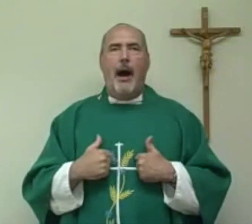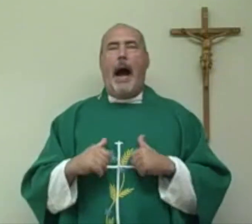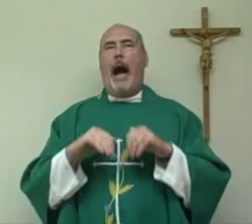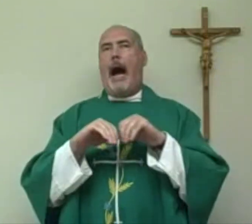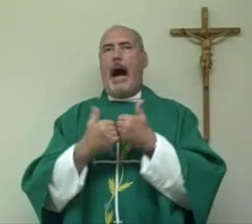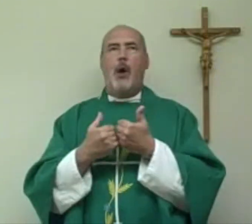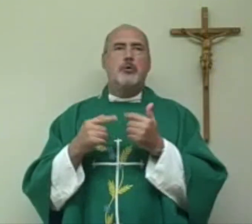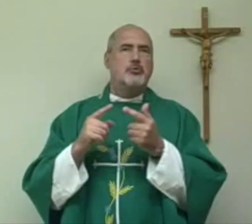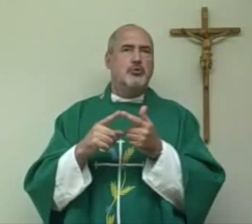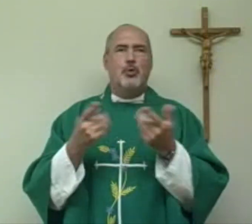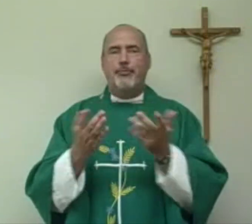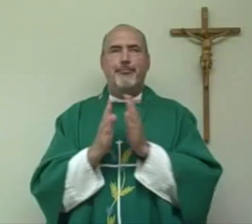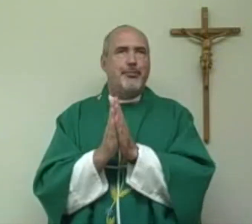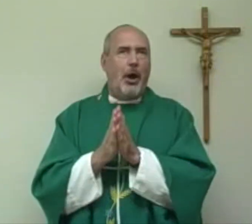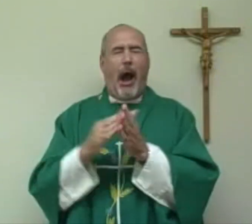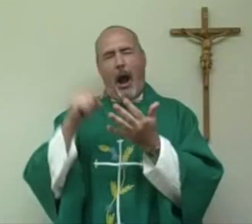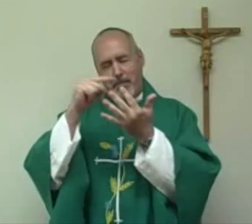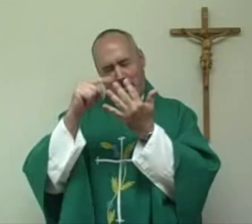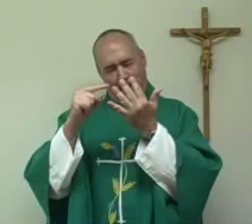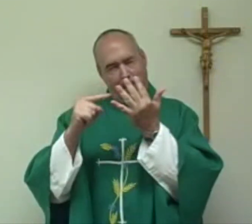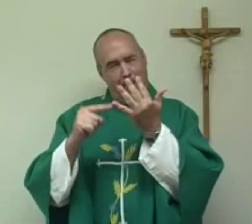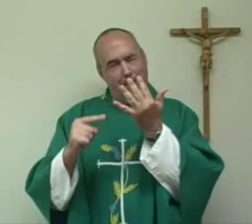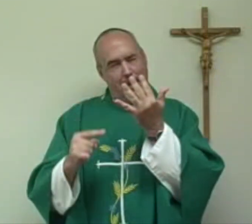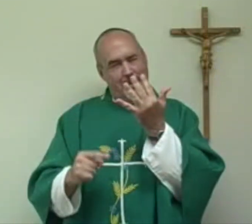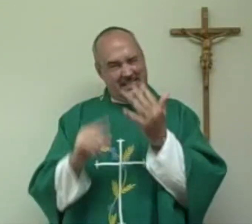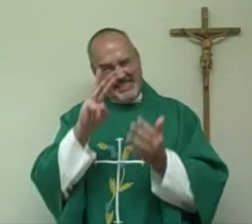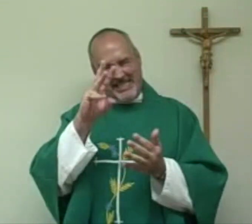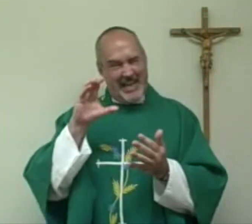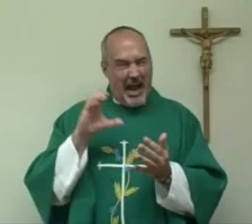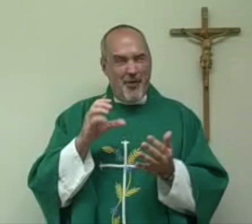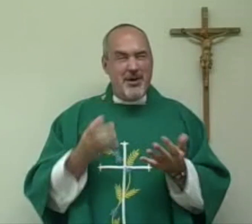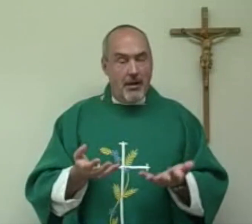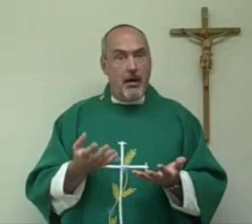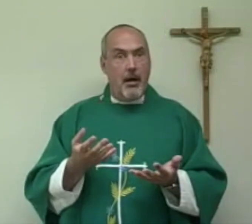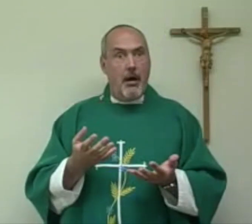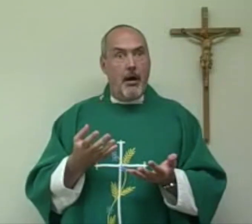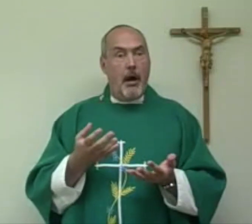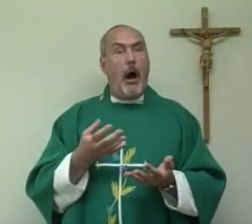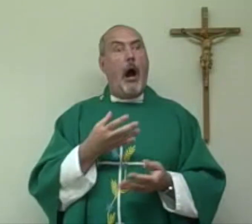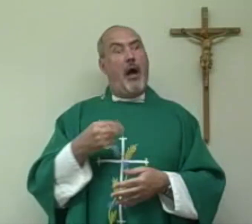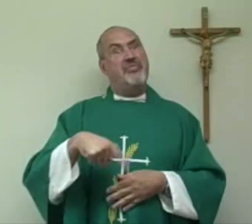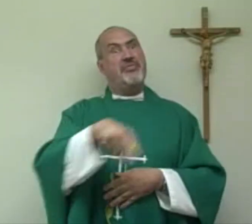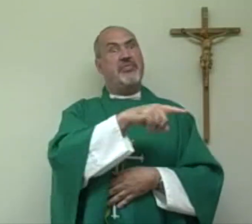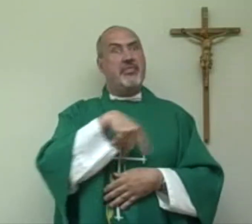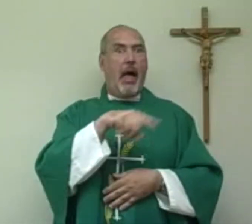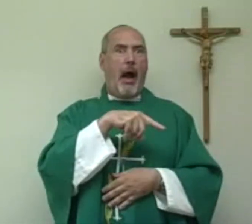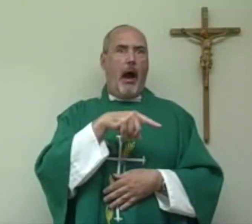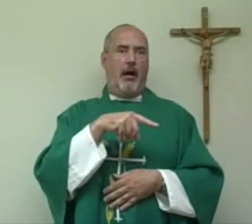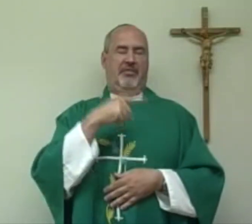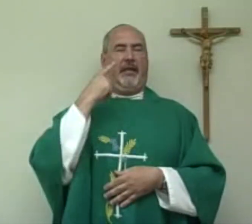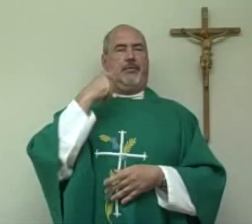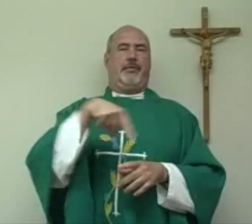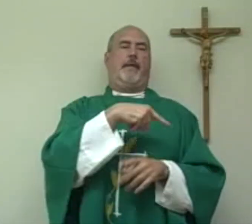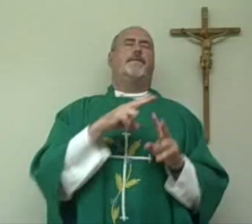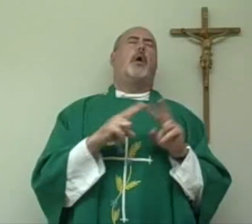to bathe, how to pray, on and on and on, all 600 of